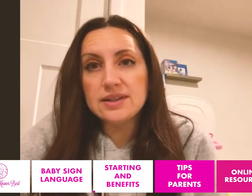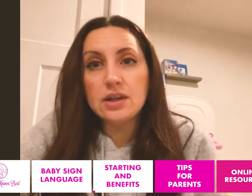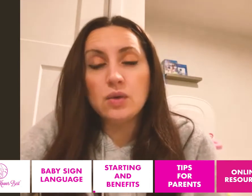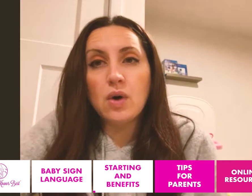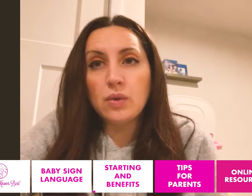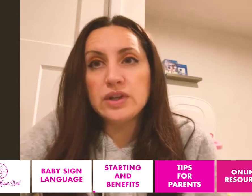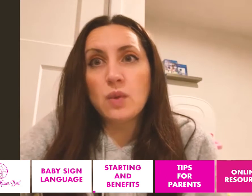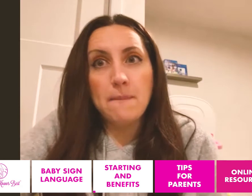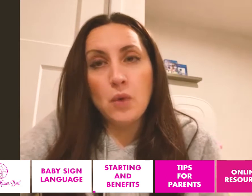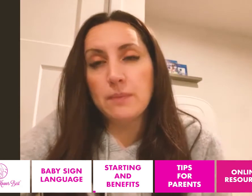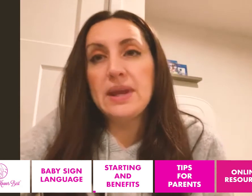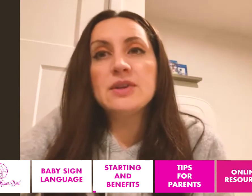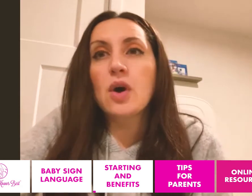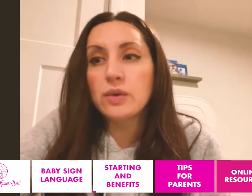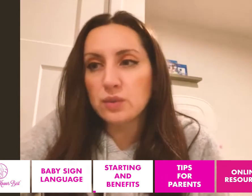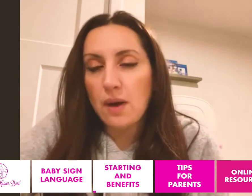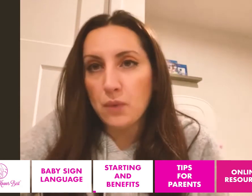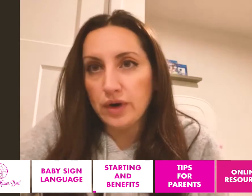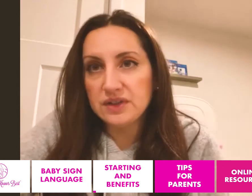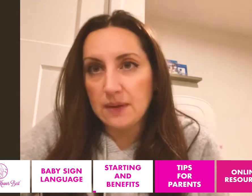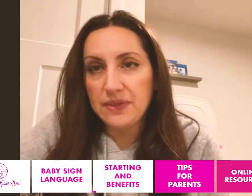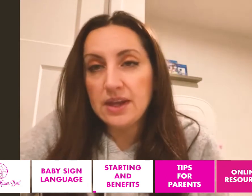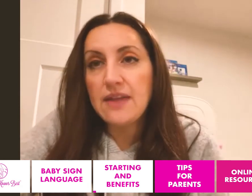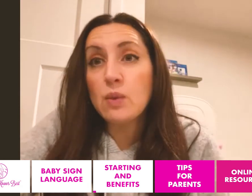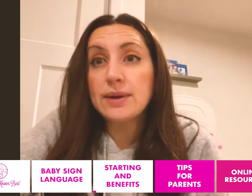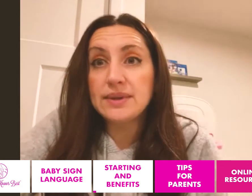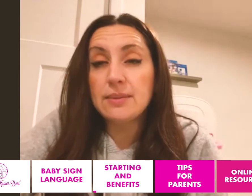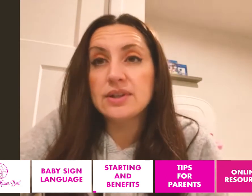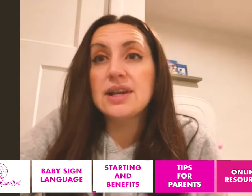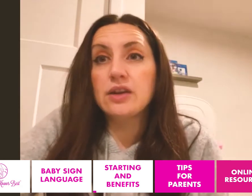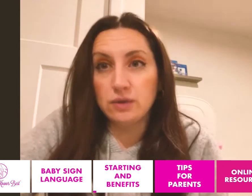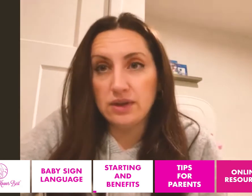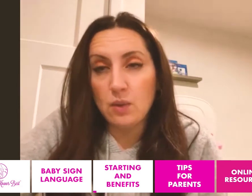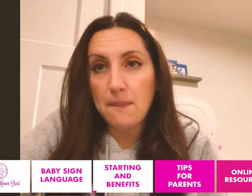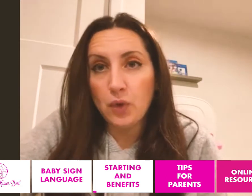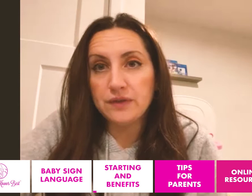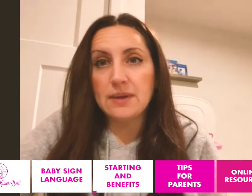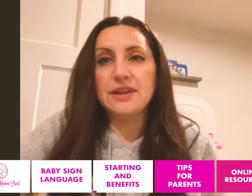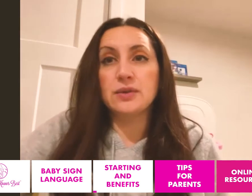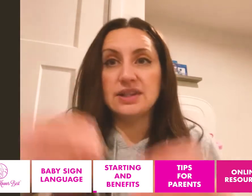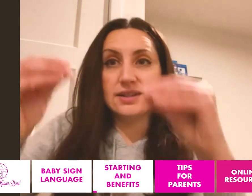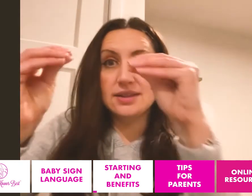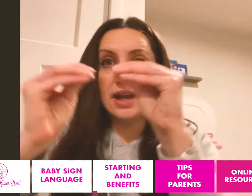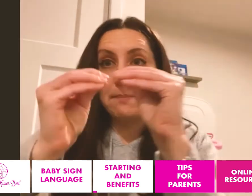you always want more. Babies always want more of something, and they want to be able to tell you that they want more of something. So this is the sign more.